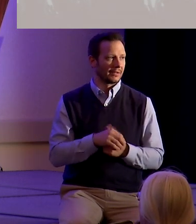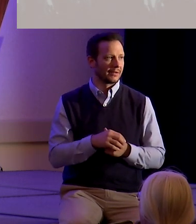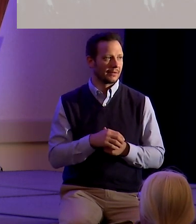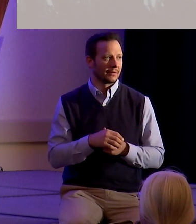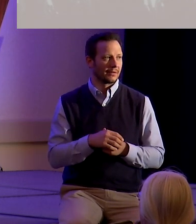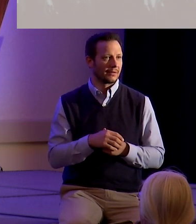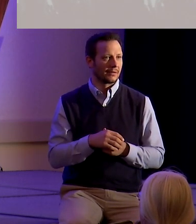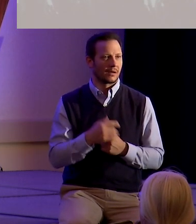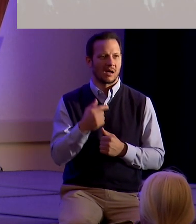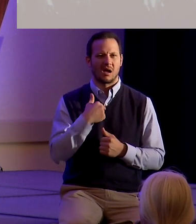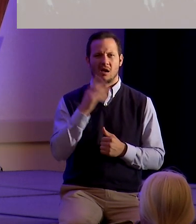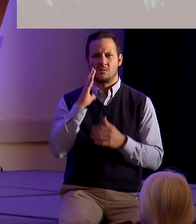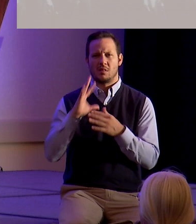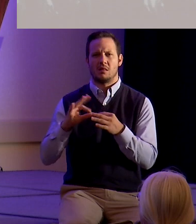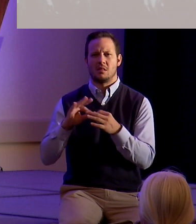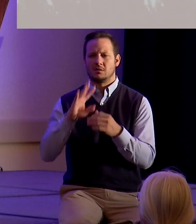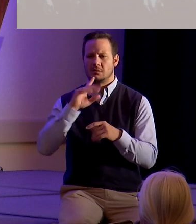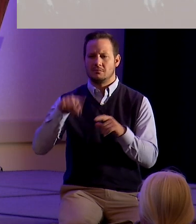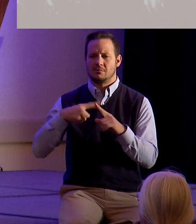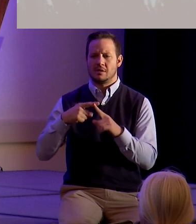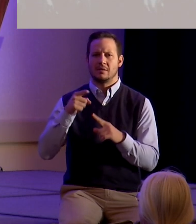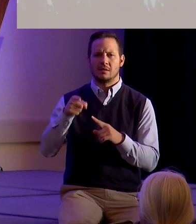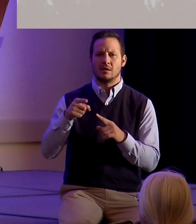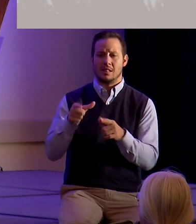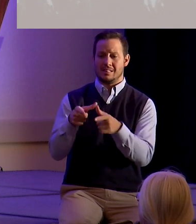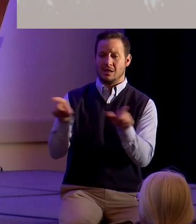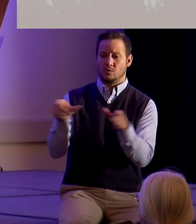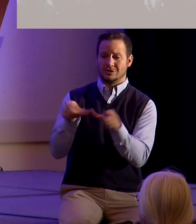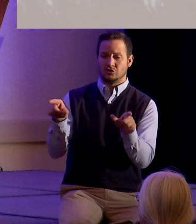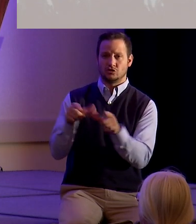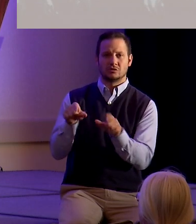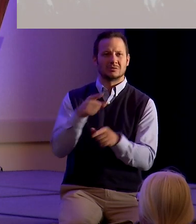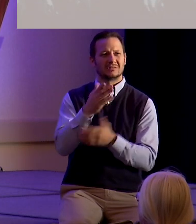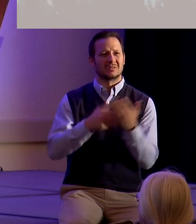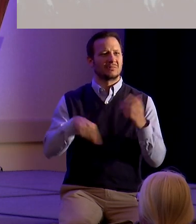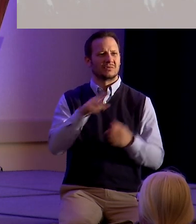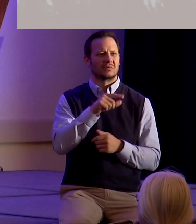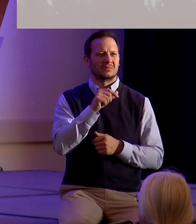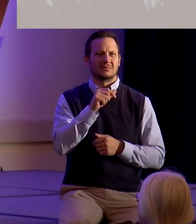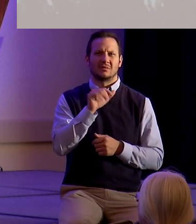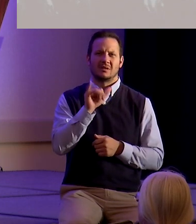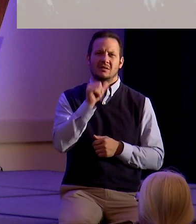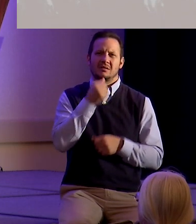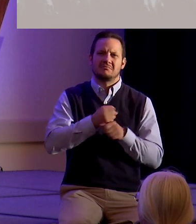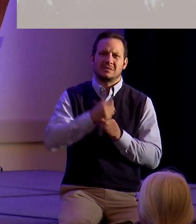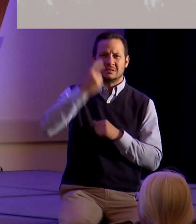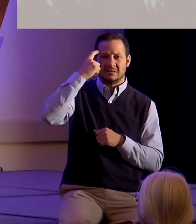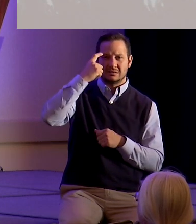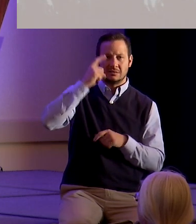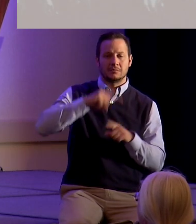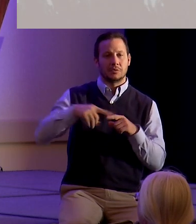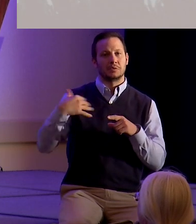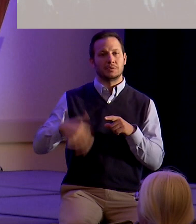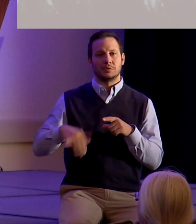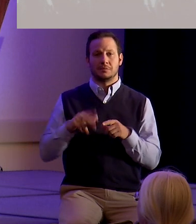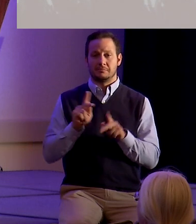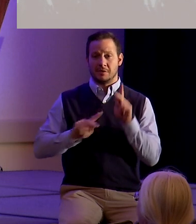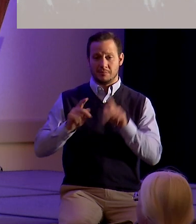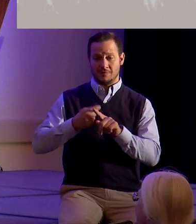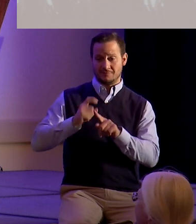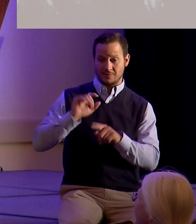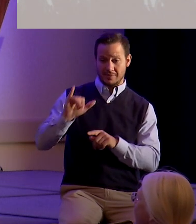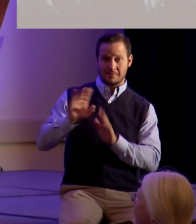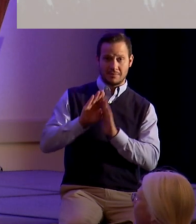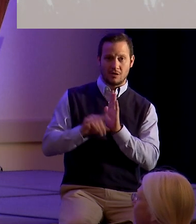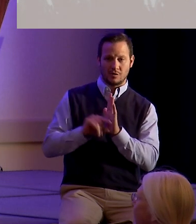a little bit as far as loaded language, because those things, to people who aren't familiar with that, that doesn't even make a lot of sense. But it means something to people who come from that